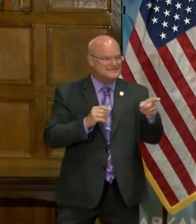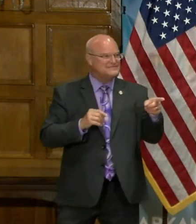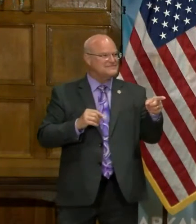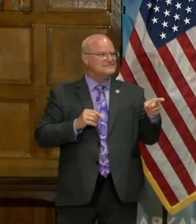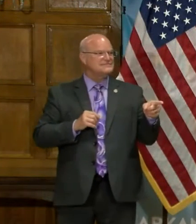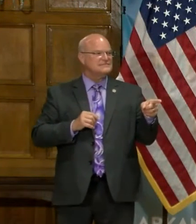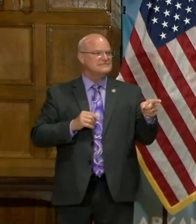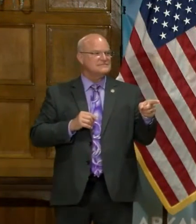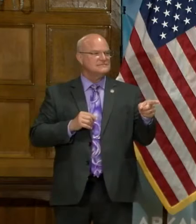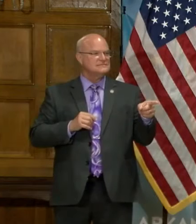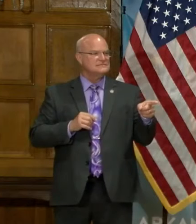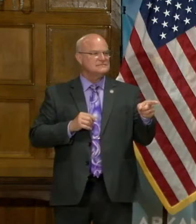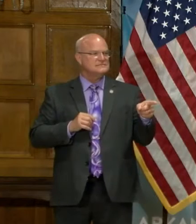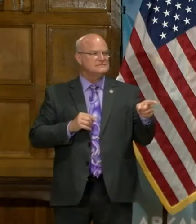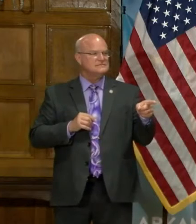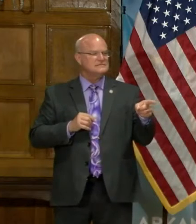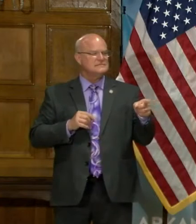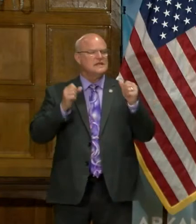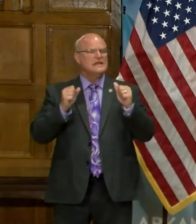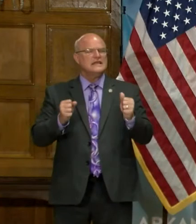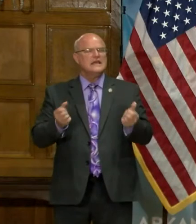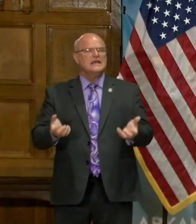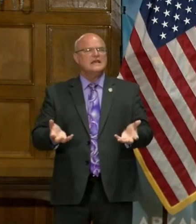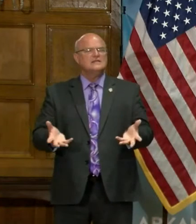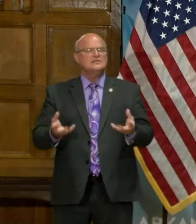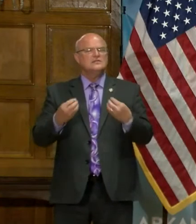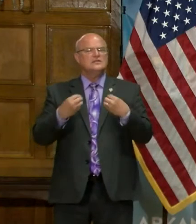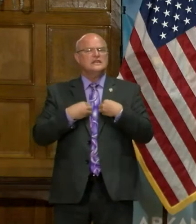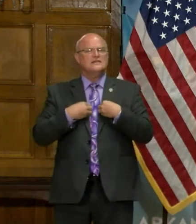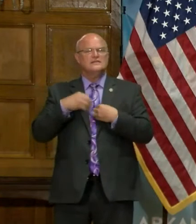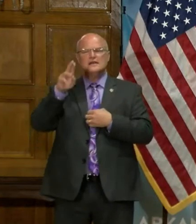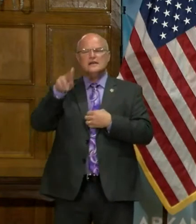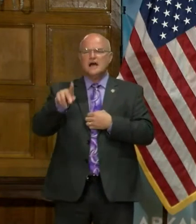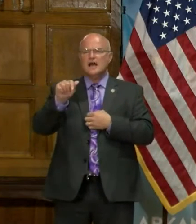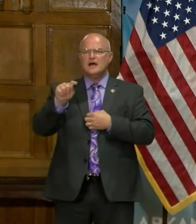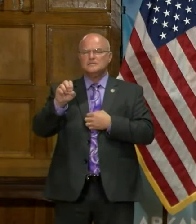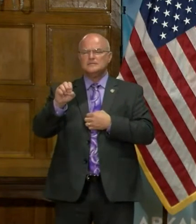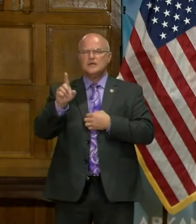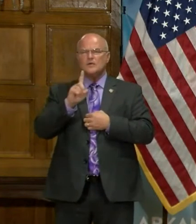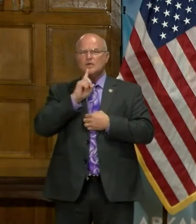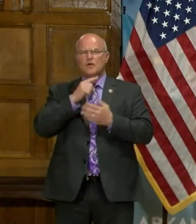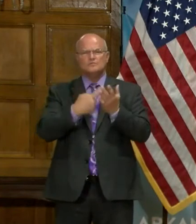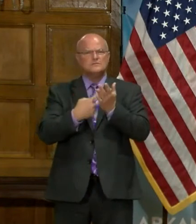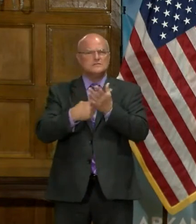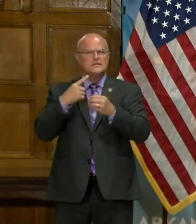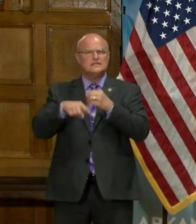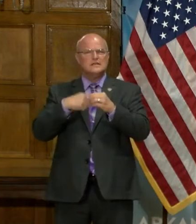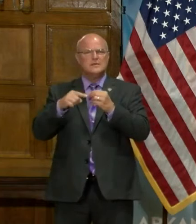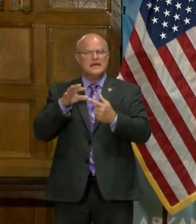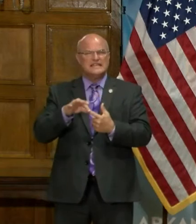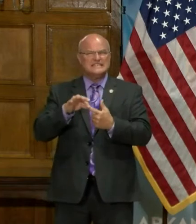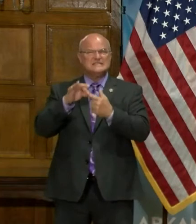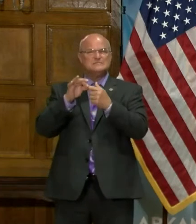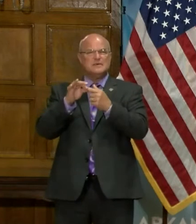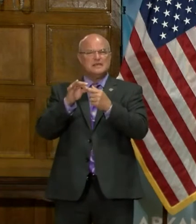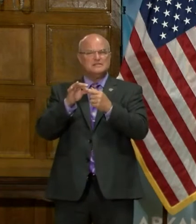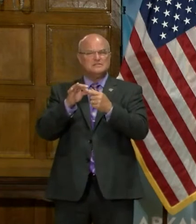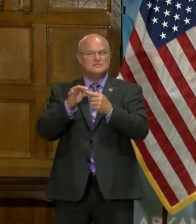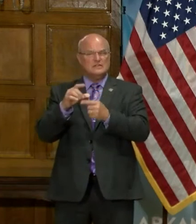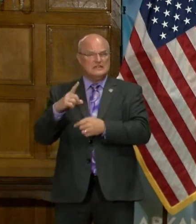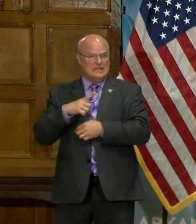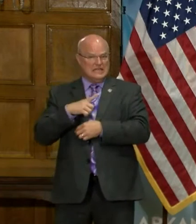Could you give a update where you are on discussions about a special session?